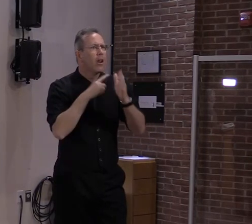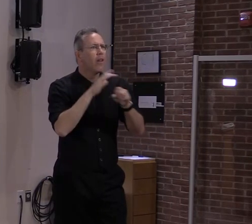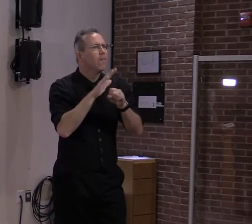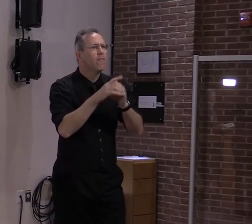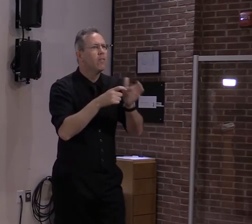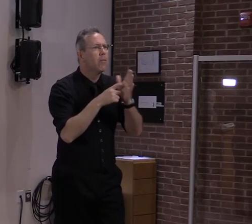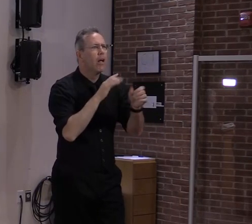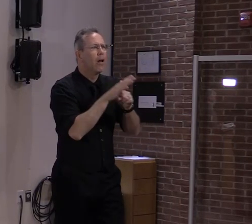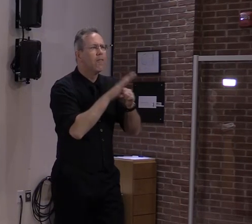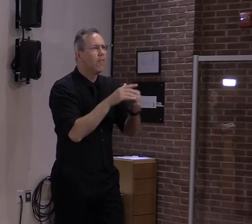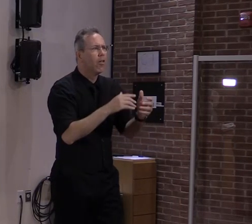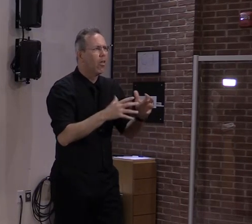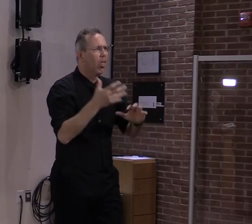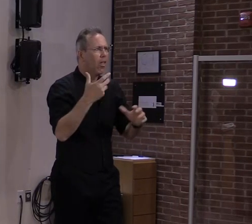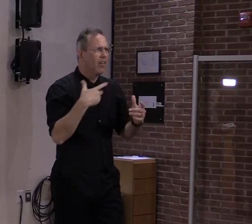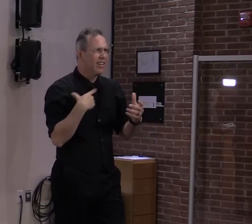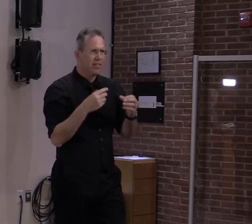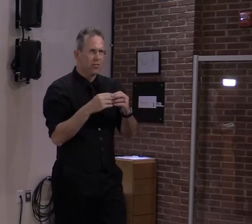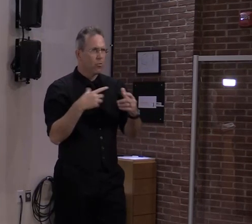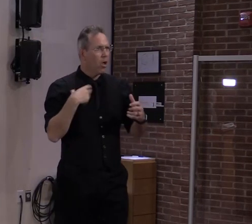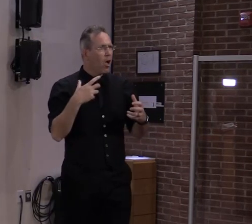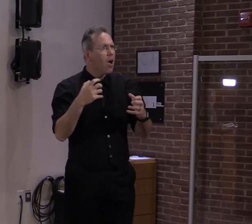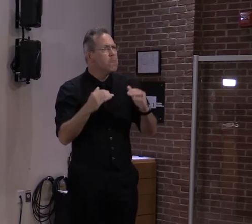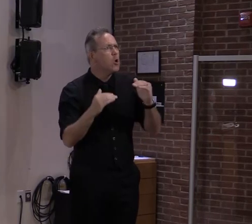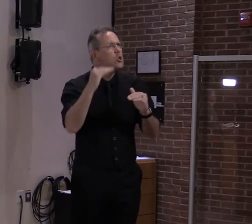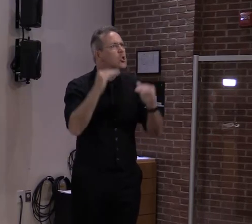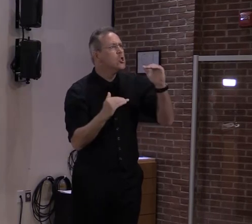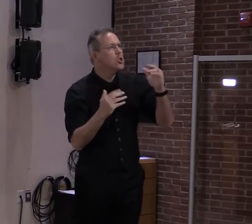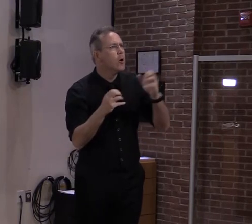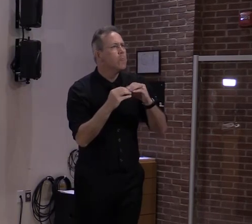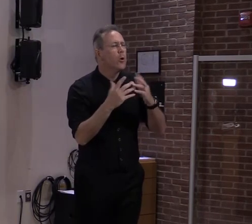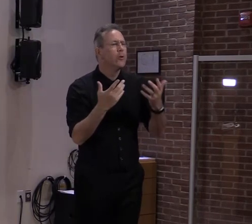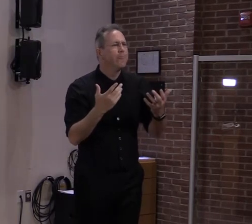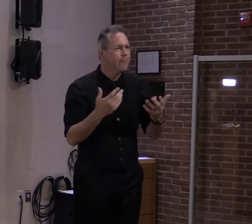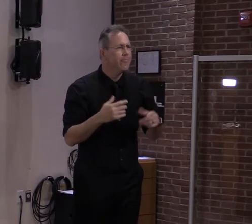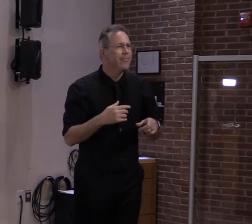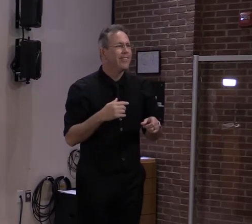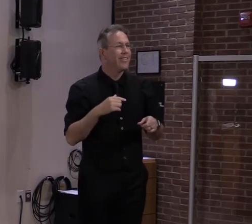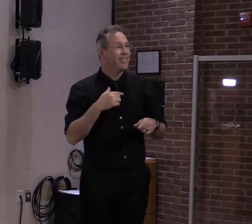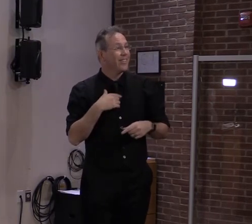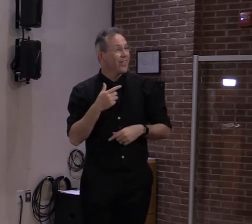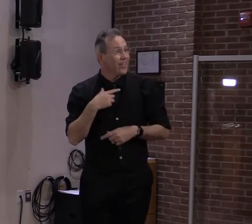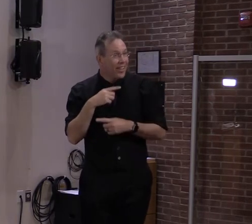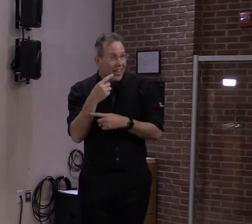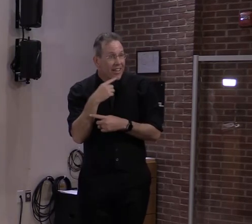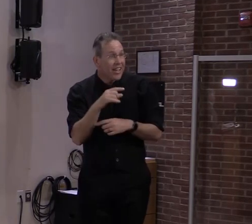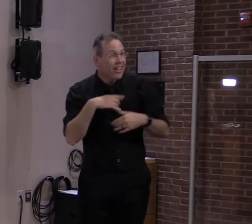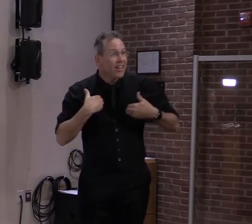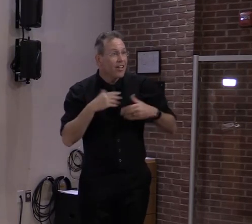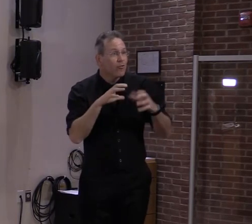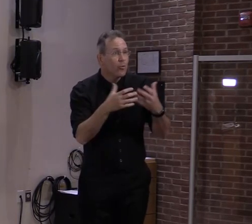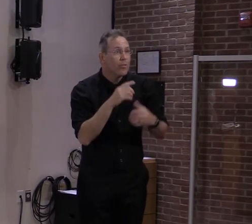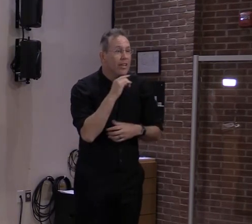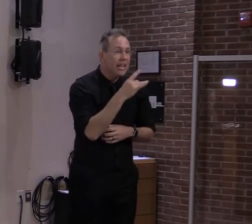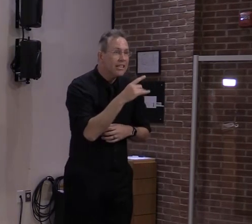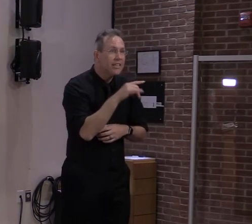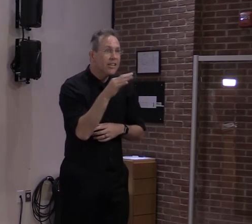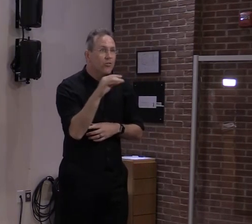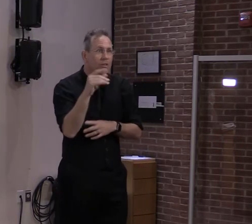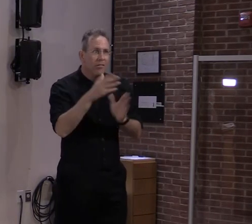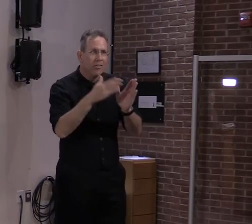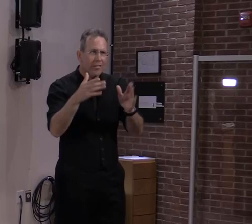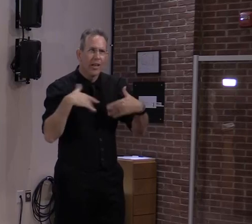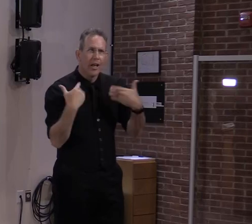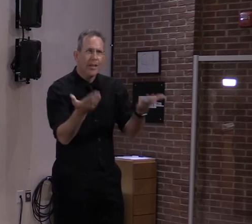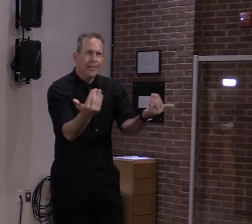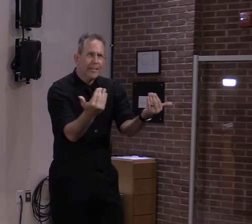demand. I'd like to see stronger demand in the 18 to 29 year old bracket, and